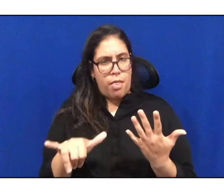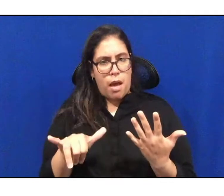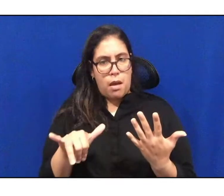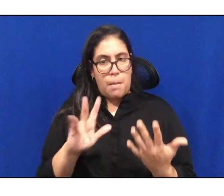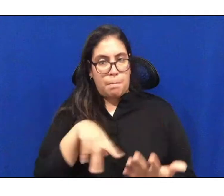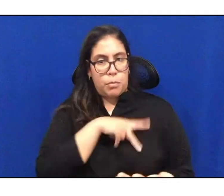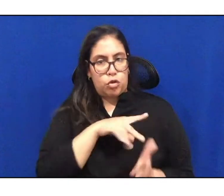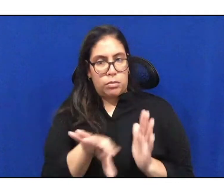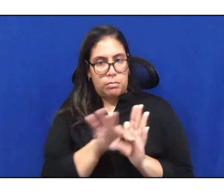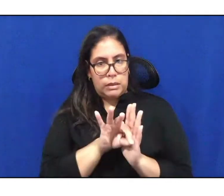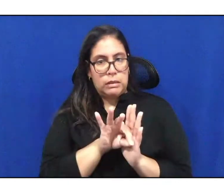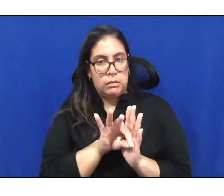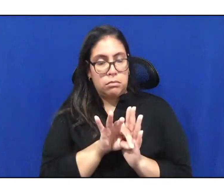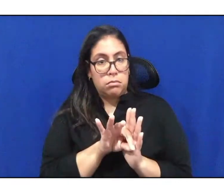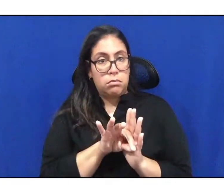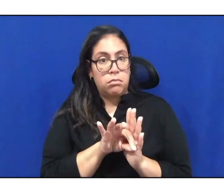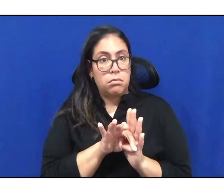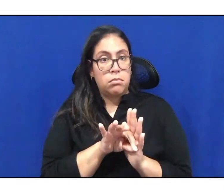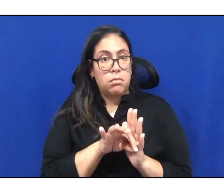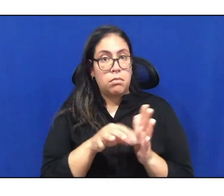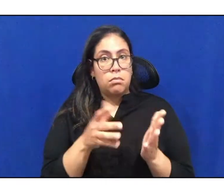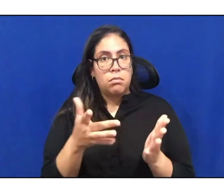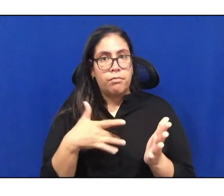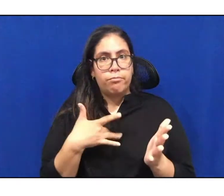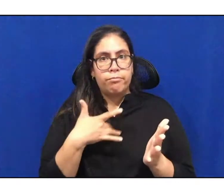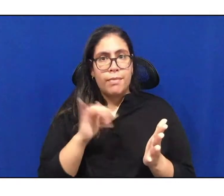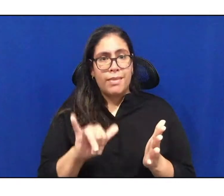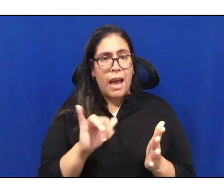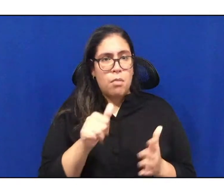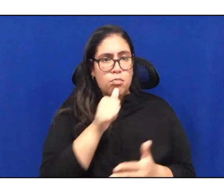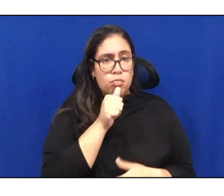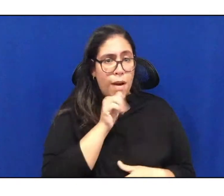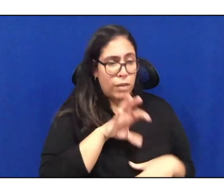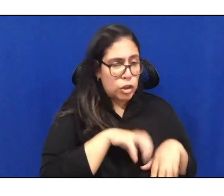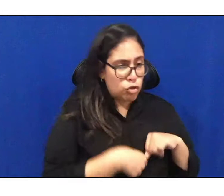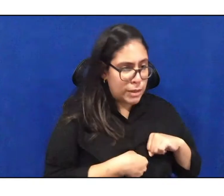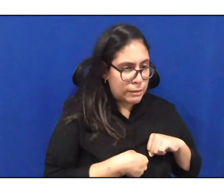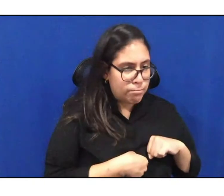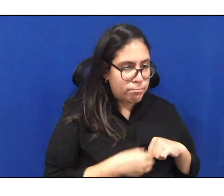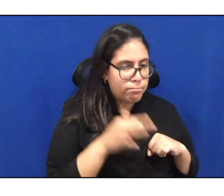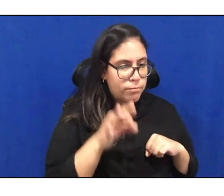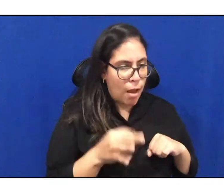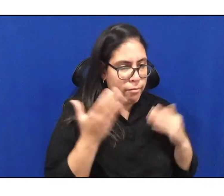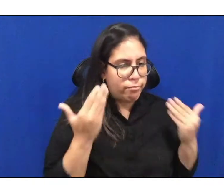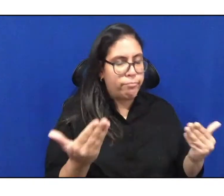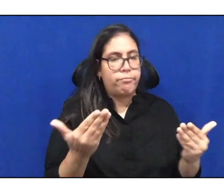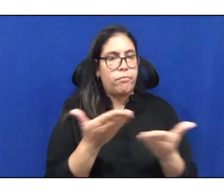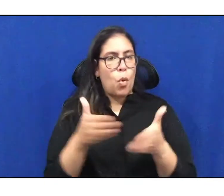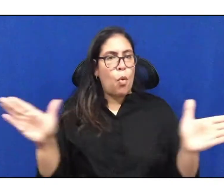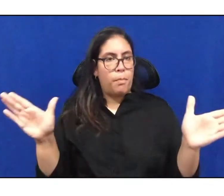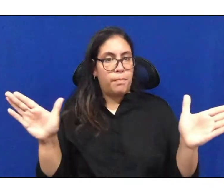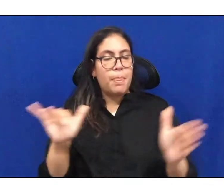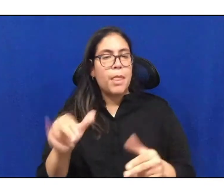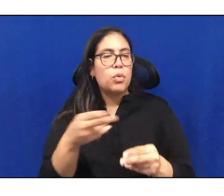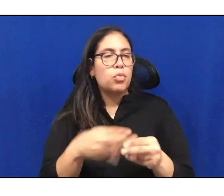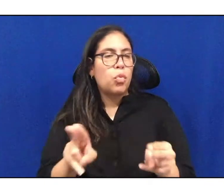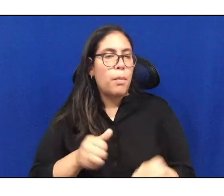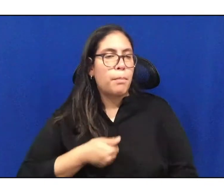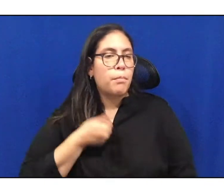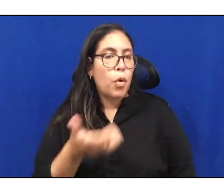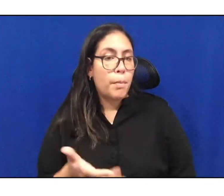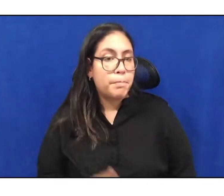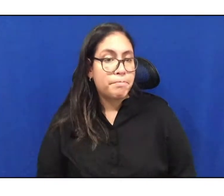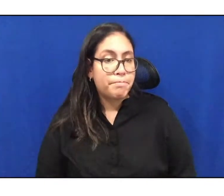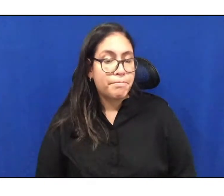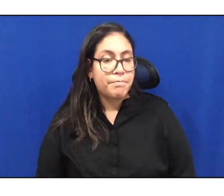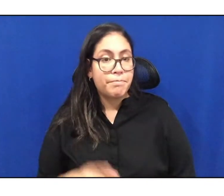to turn unbearable private grief into a public act. And here's the short poem. Imagine Mamie